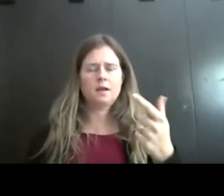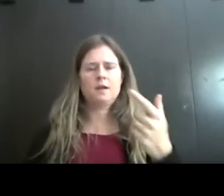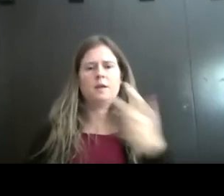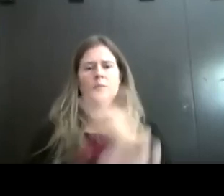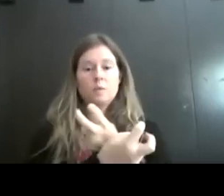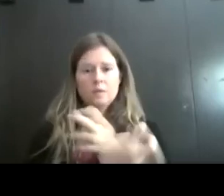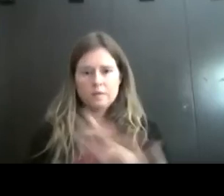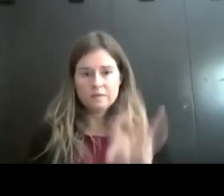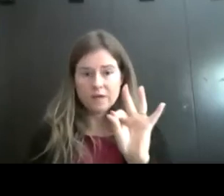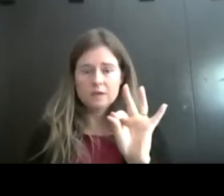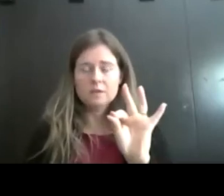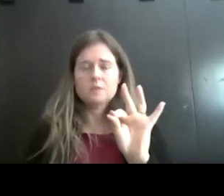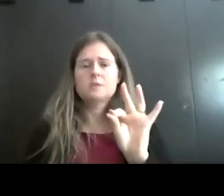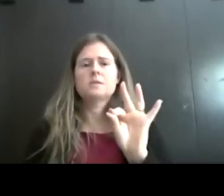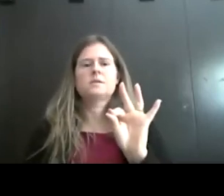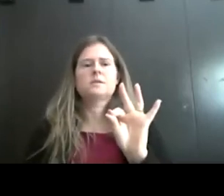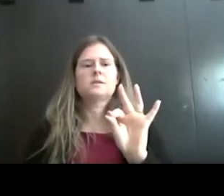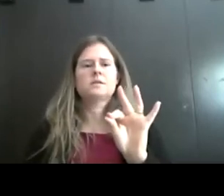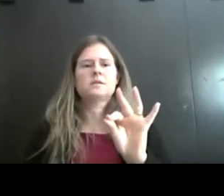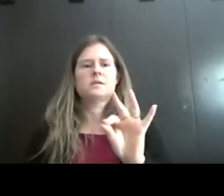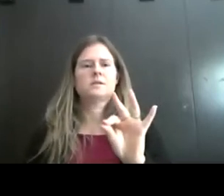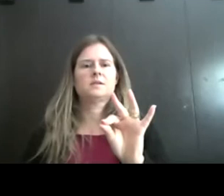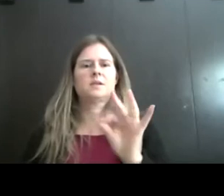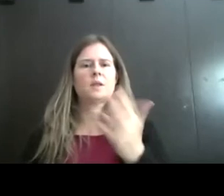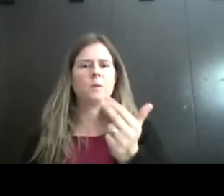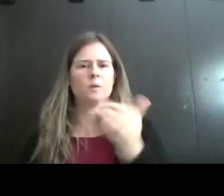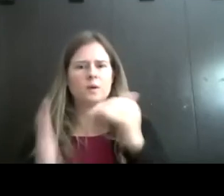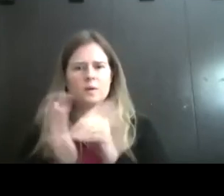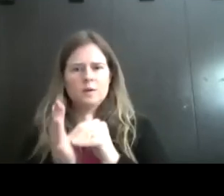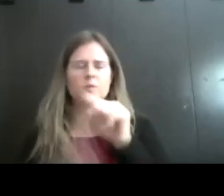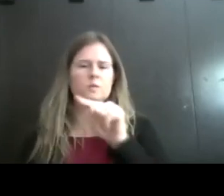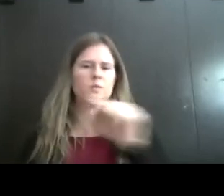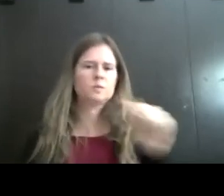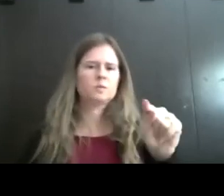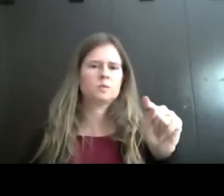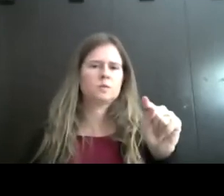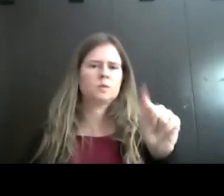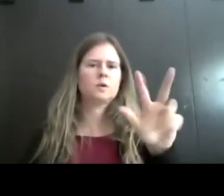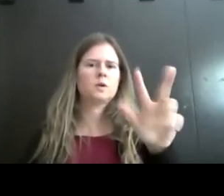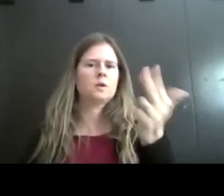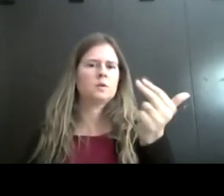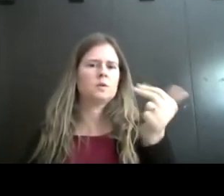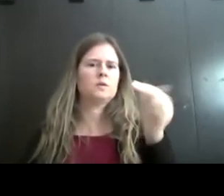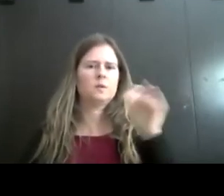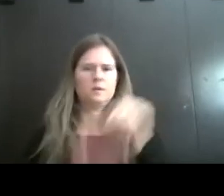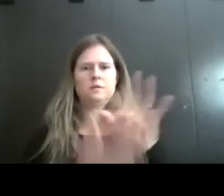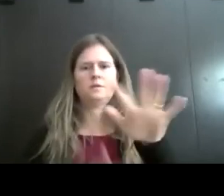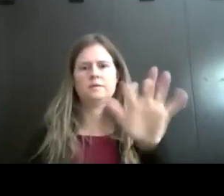that that leg bone is between 13,000 to 13,500 years